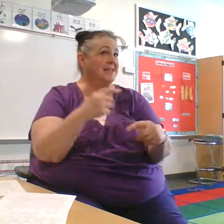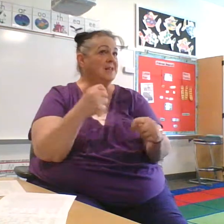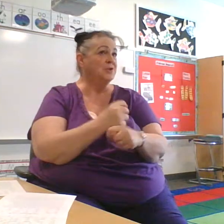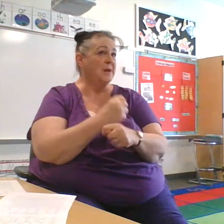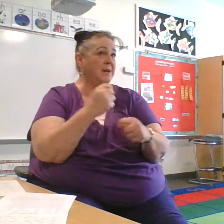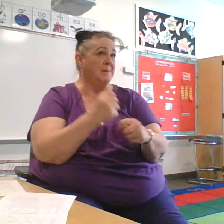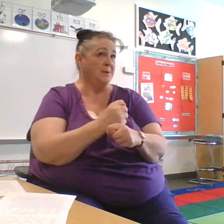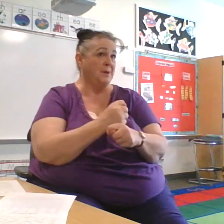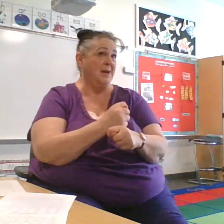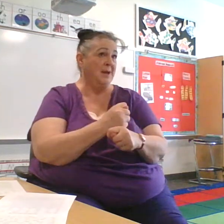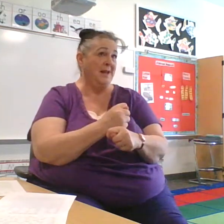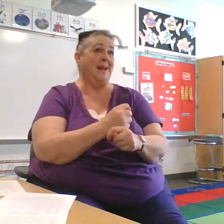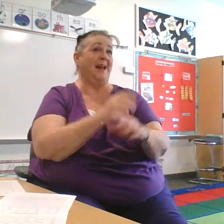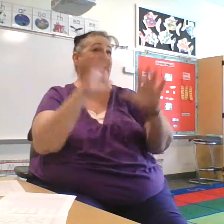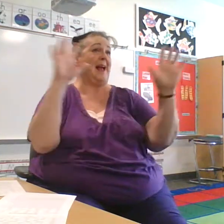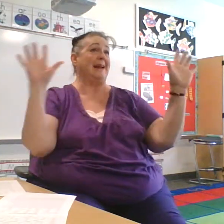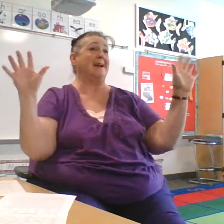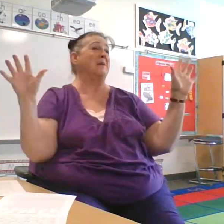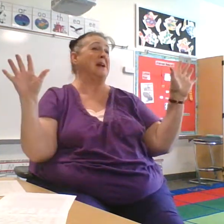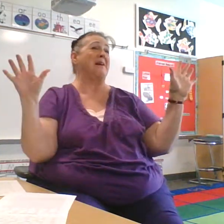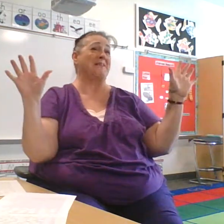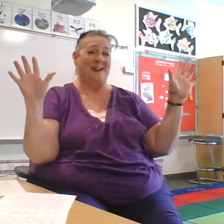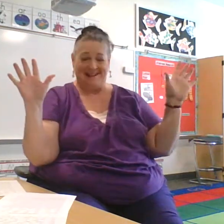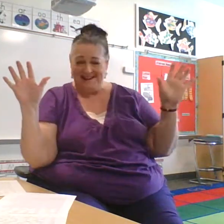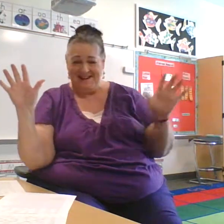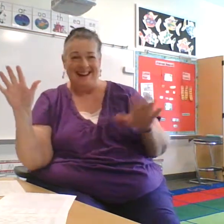is trigonometry. I can't go any higher than